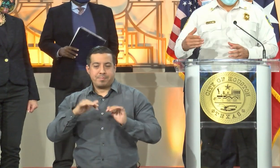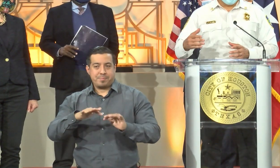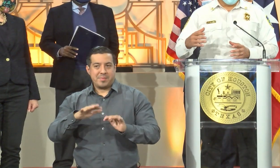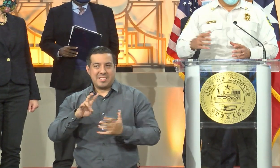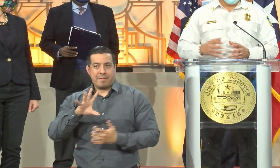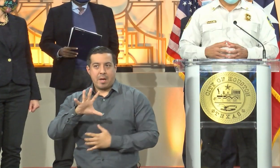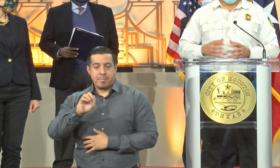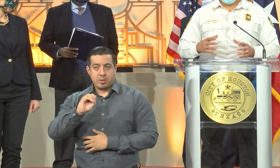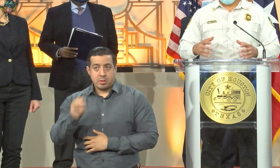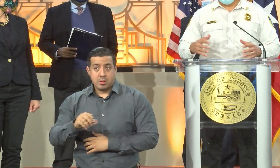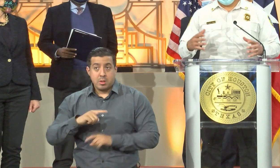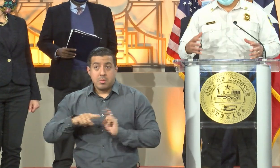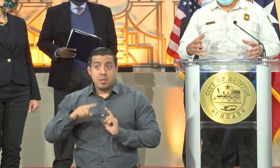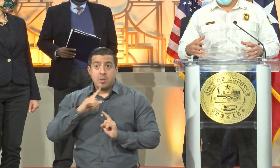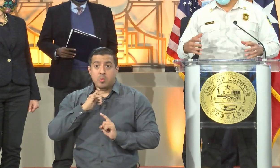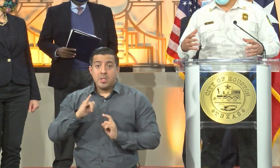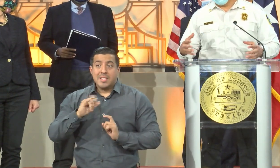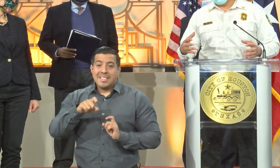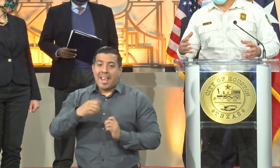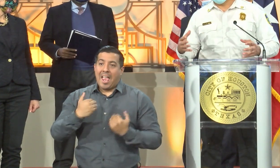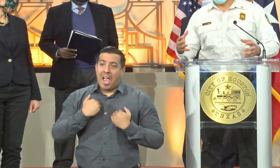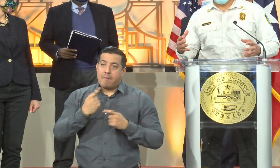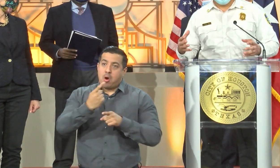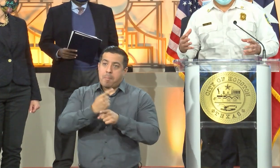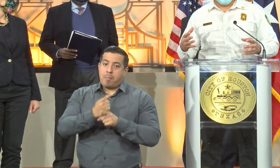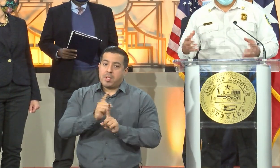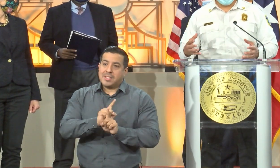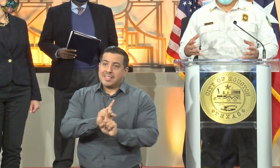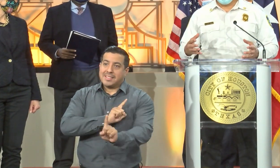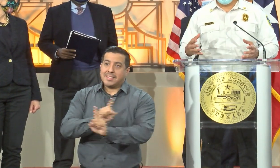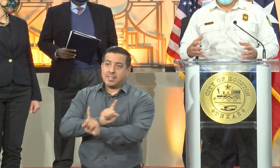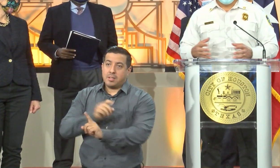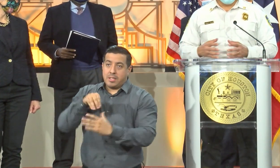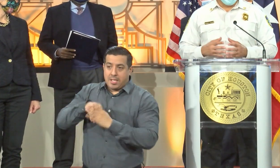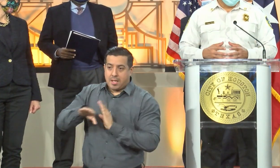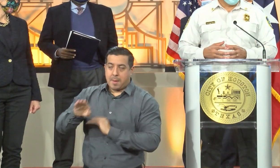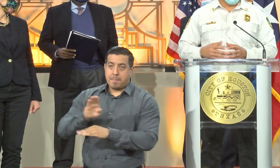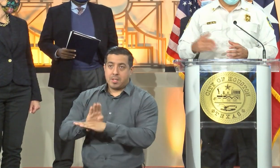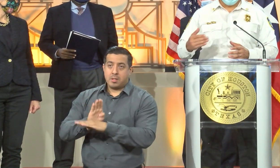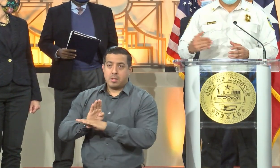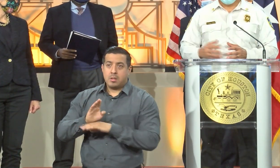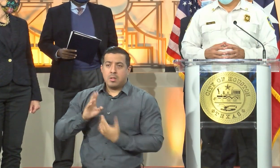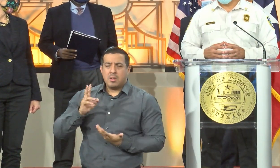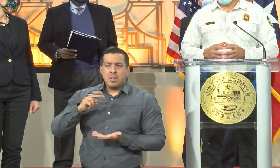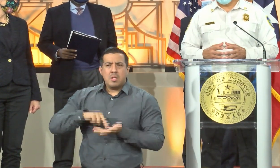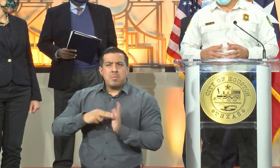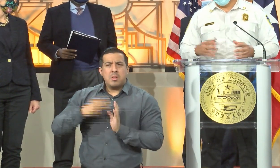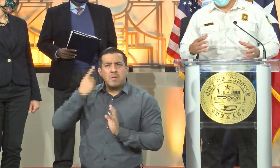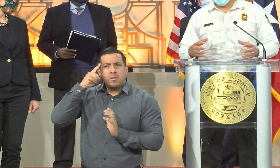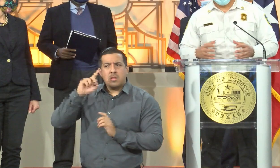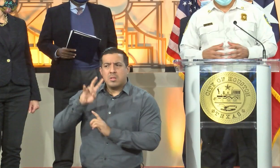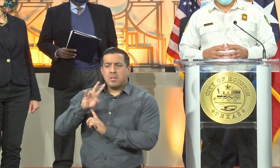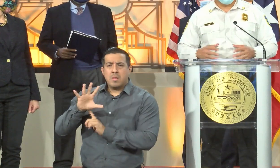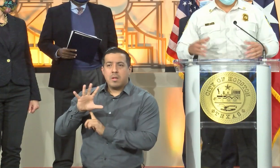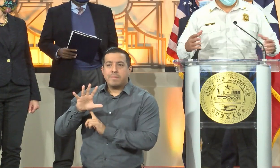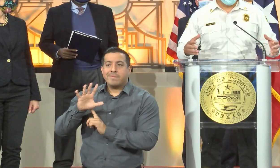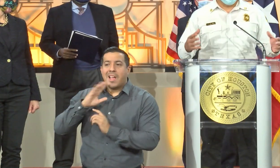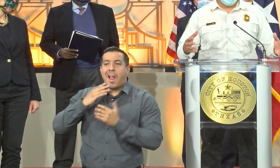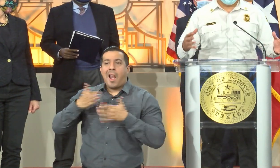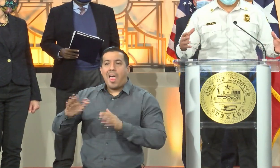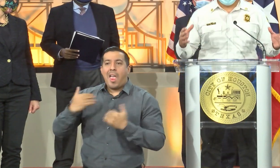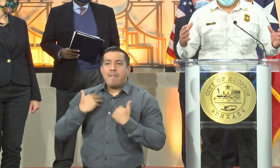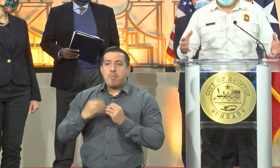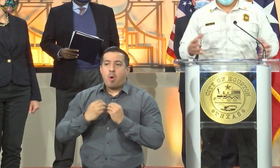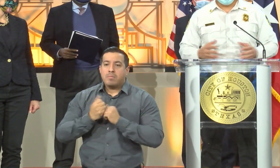than that is the proper distancing within these businesses. The purpose of the 75% is to allow room to